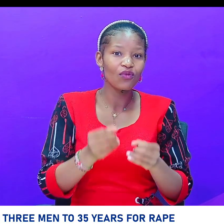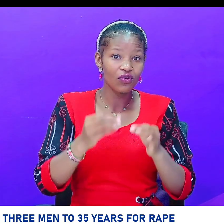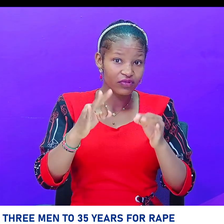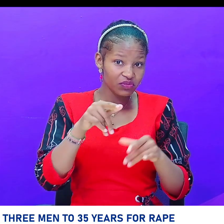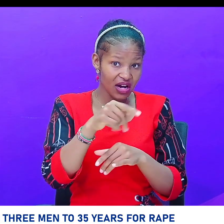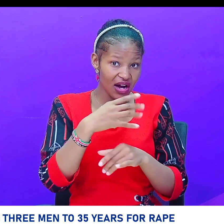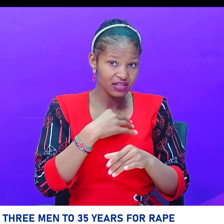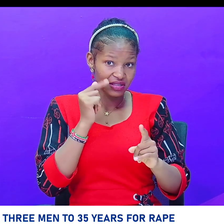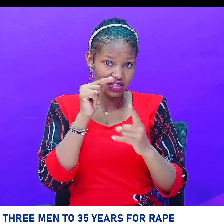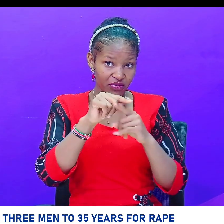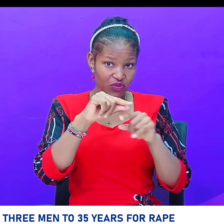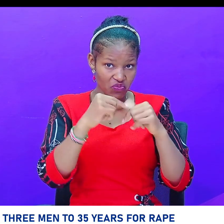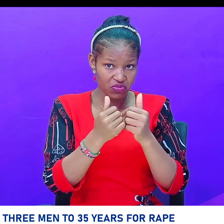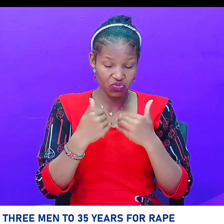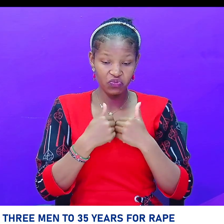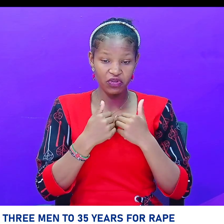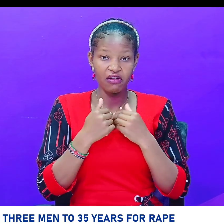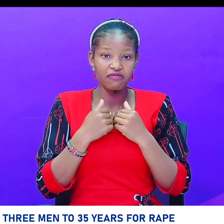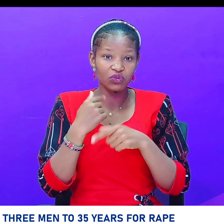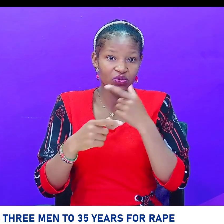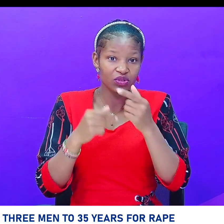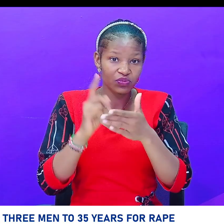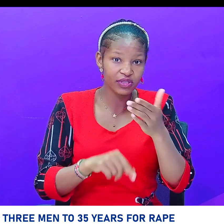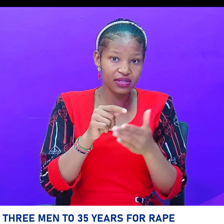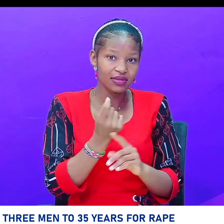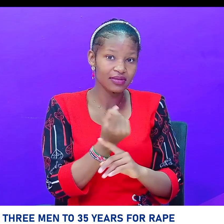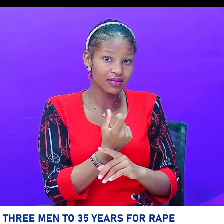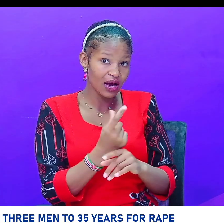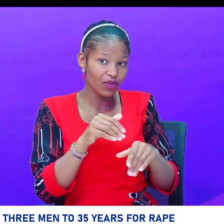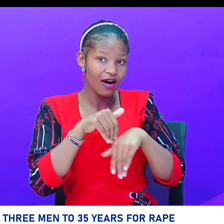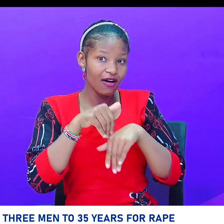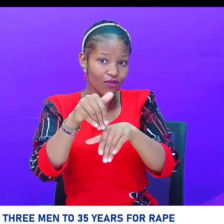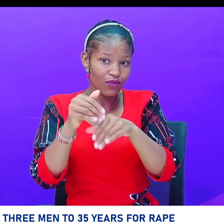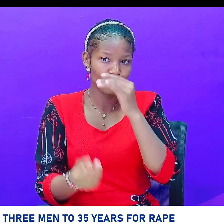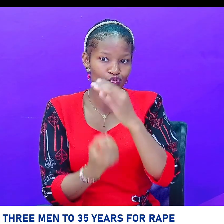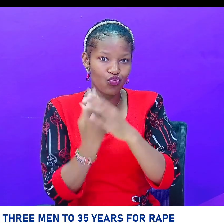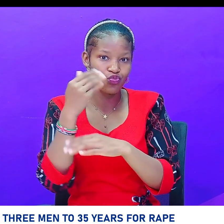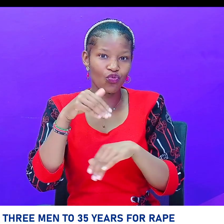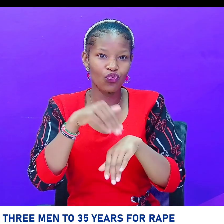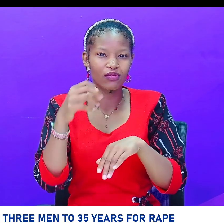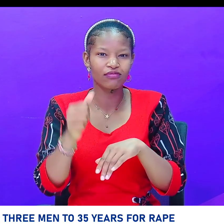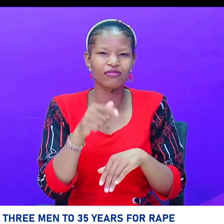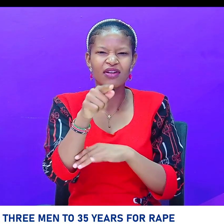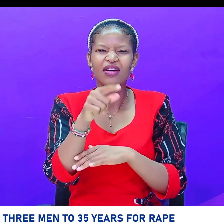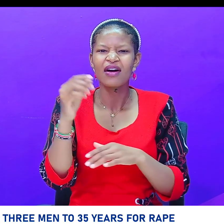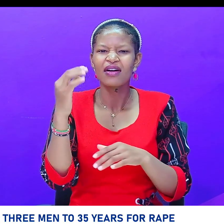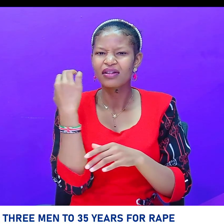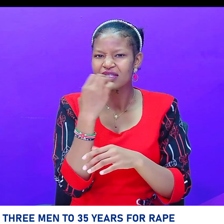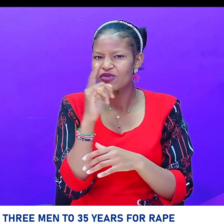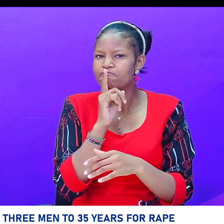efforts to disarm and reintegrate offenders linked to armed groups have gained momentum following the launch